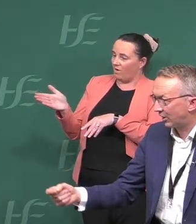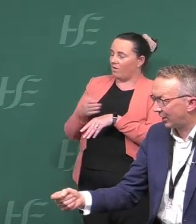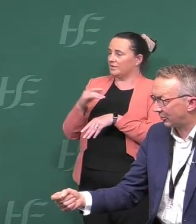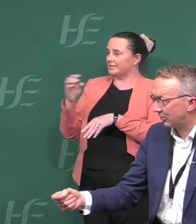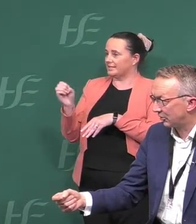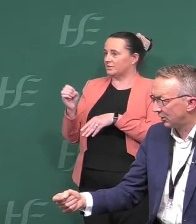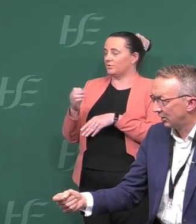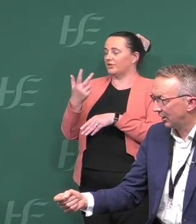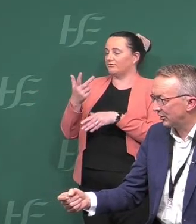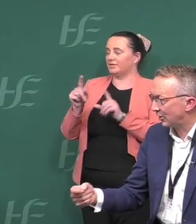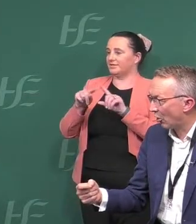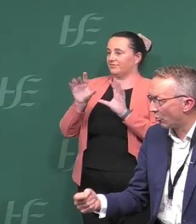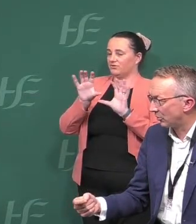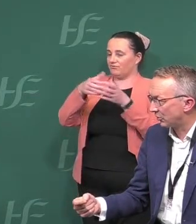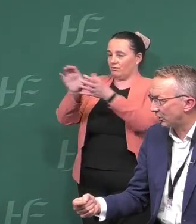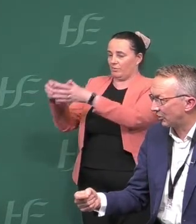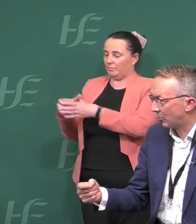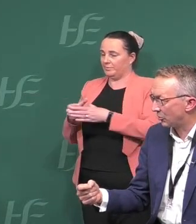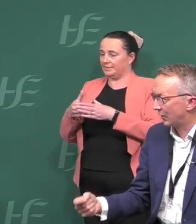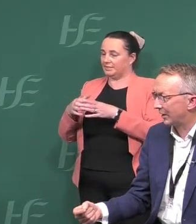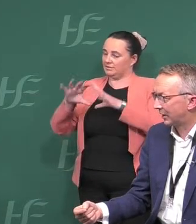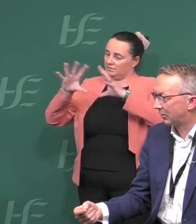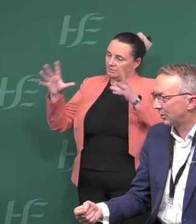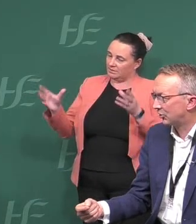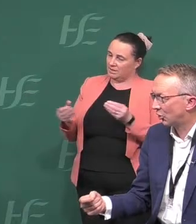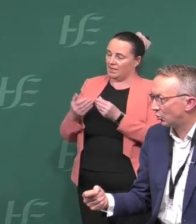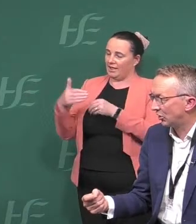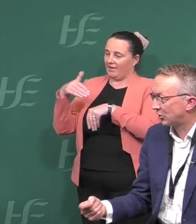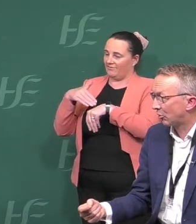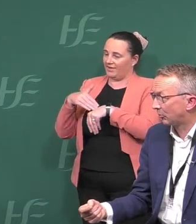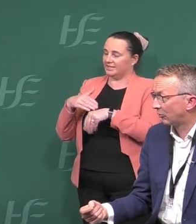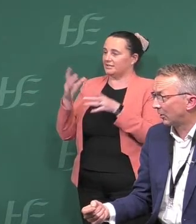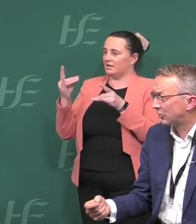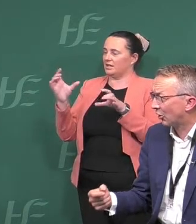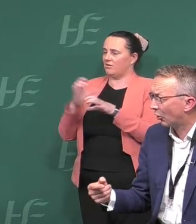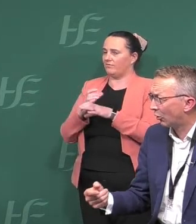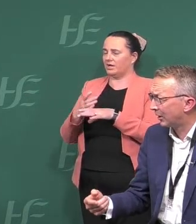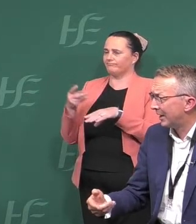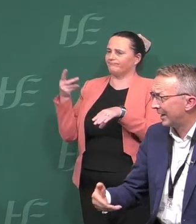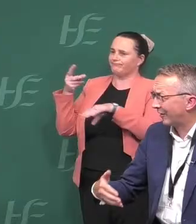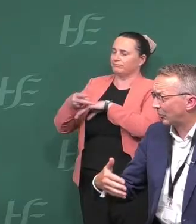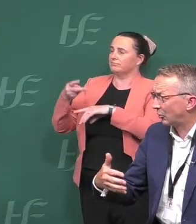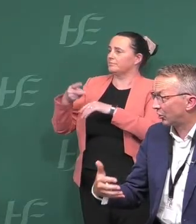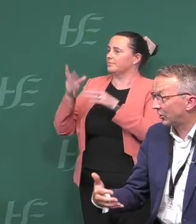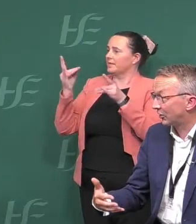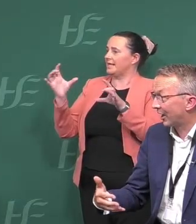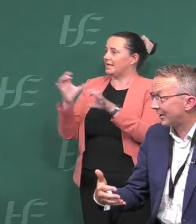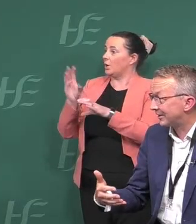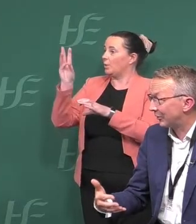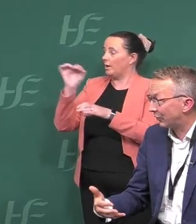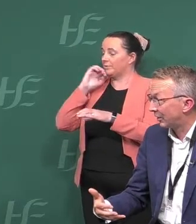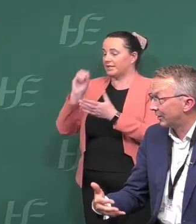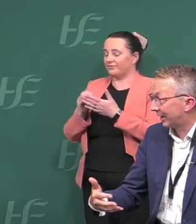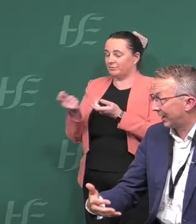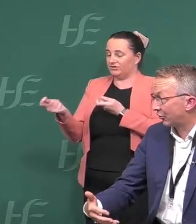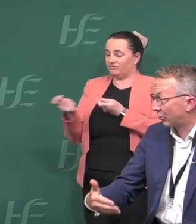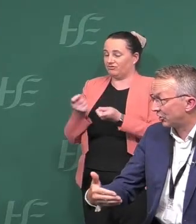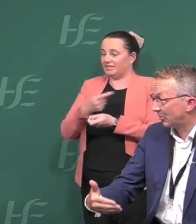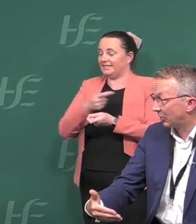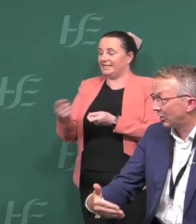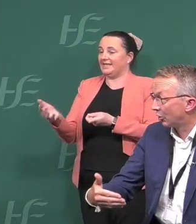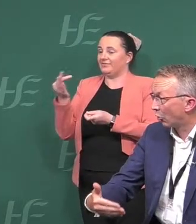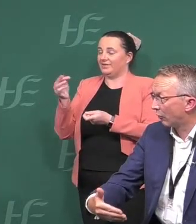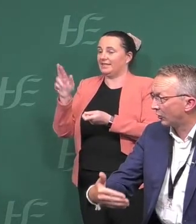all those three categories, is enormous in terms of healthcare. It's hugely disruptive because all have to be treated as if they